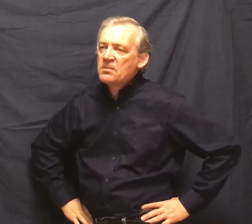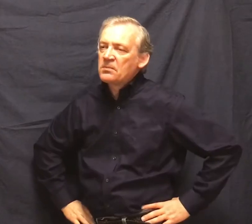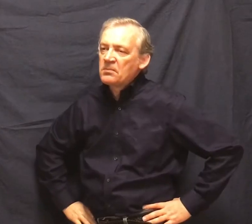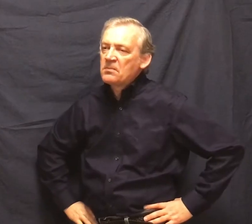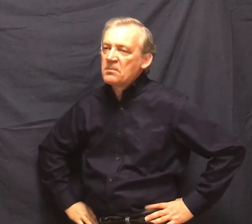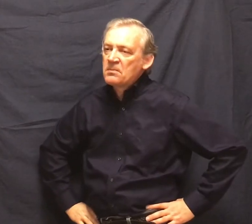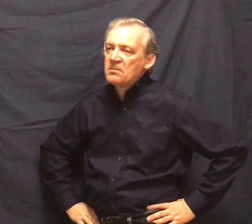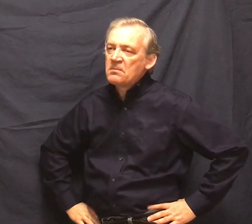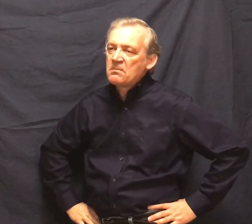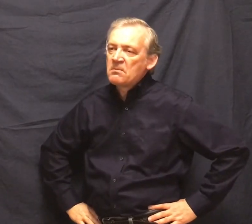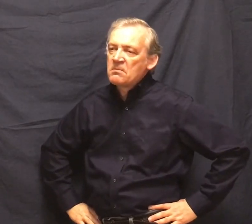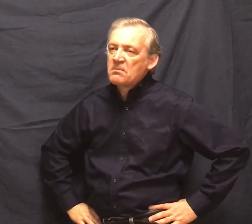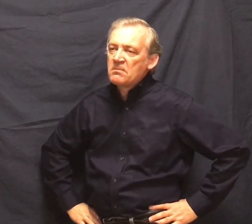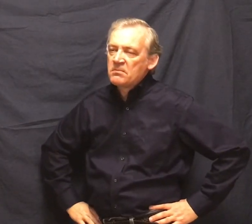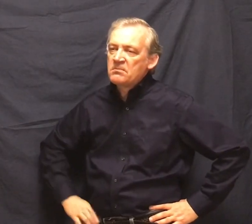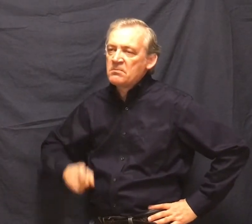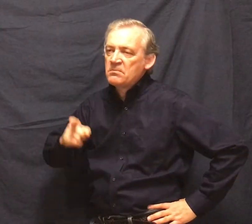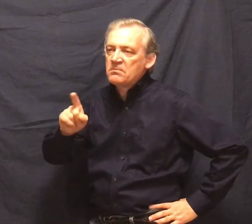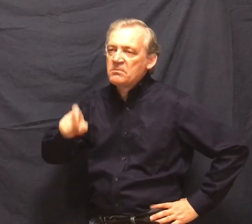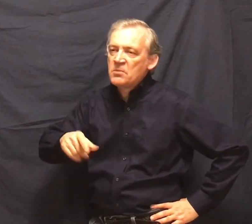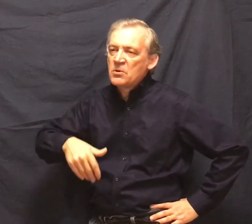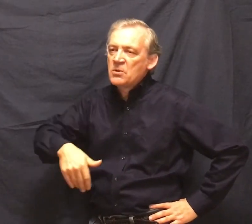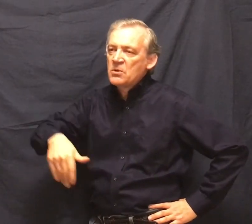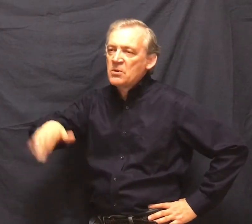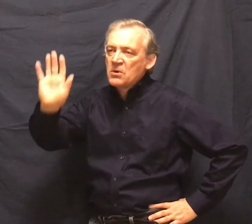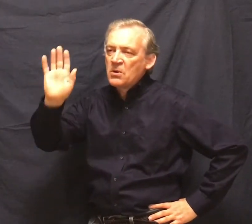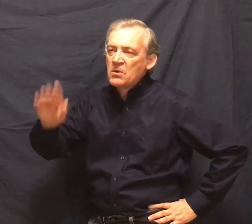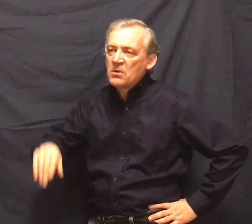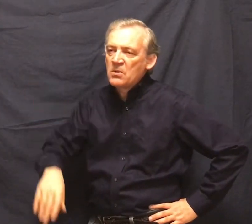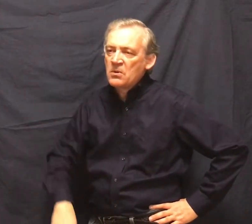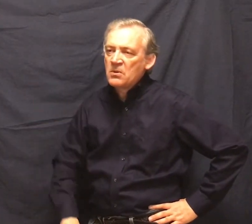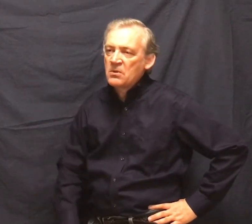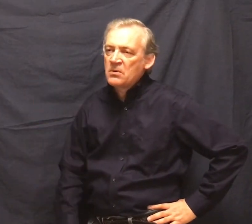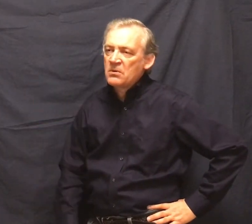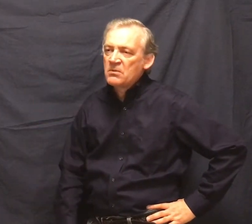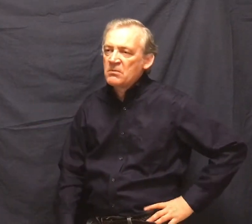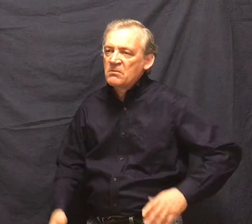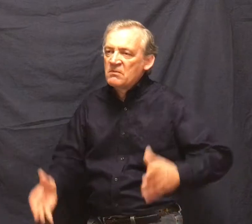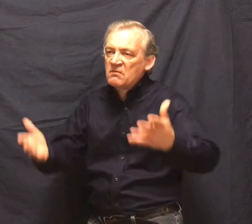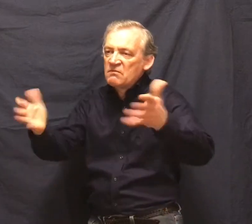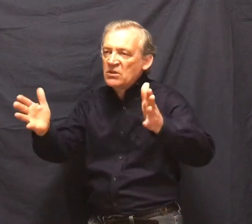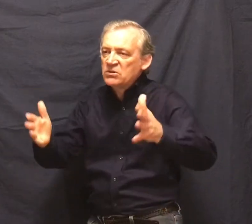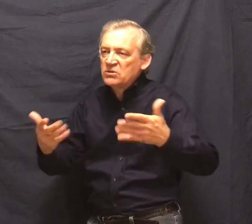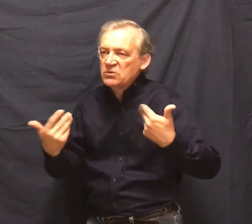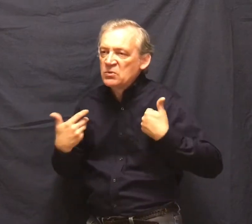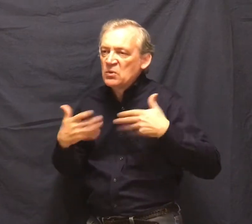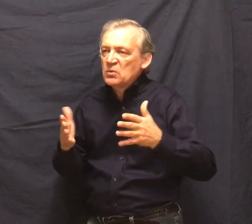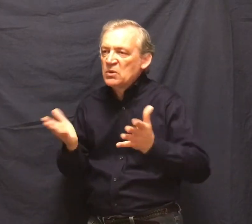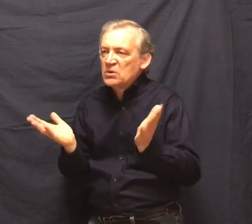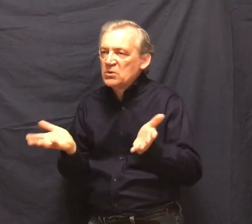Maybe you just better go along and roll your hoop. We ain't got nothing to say to you at all.